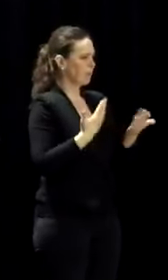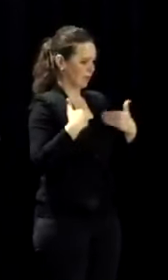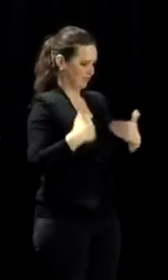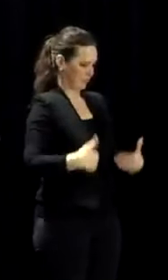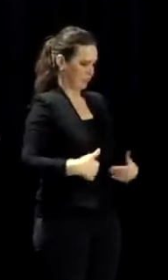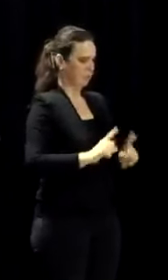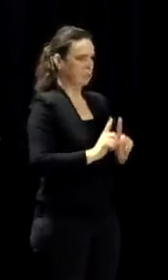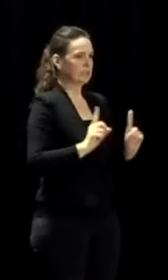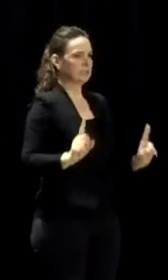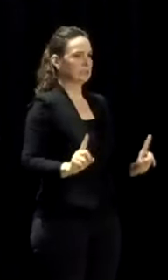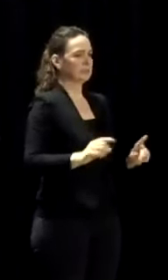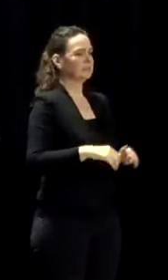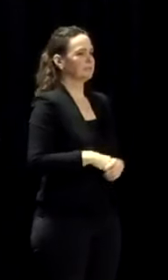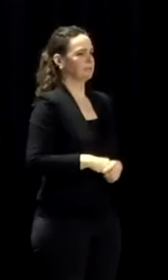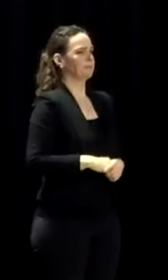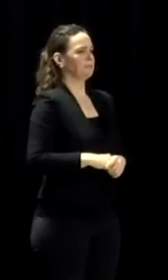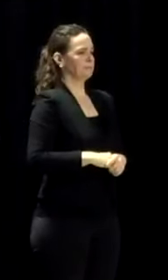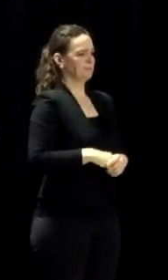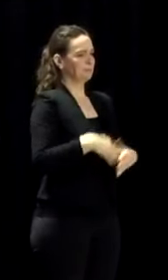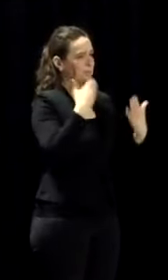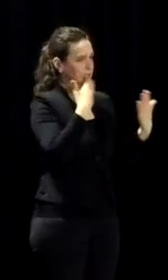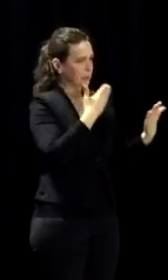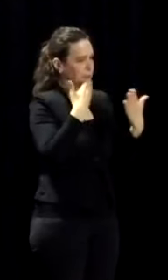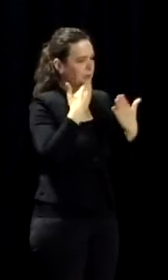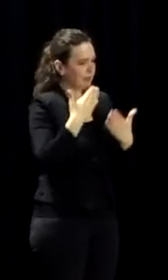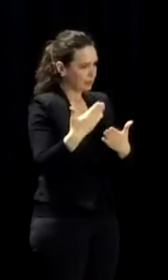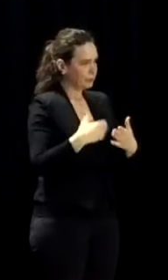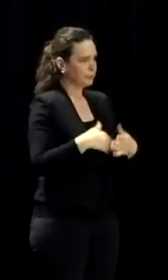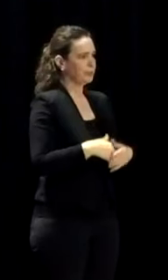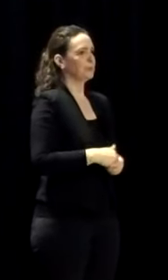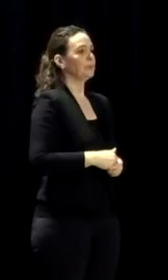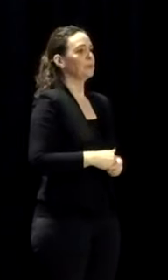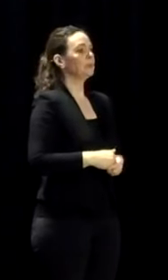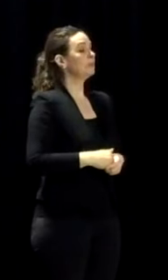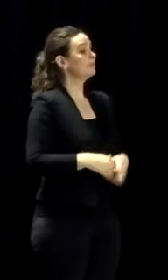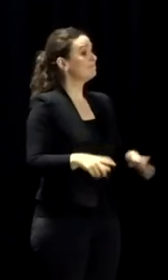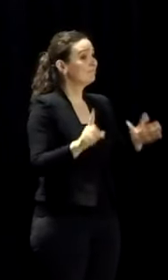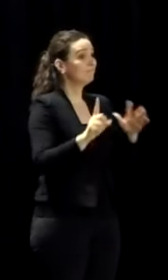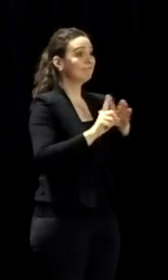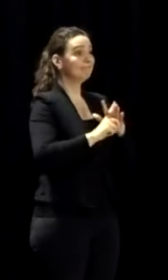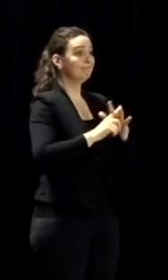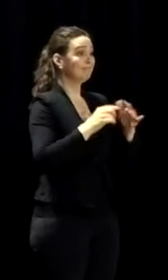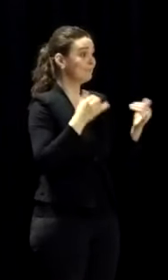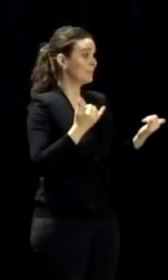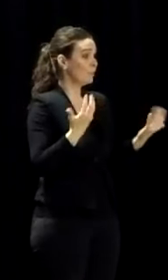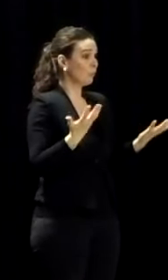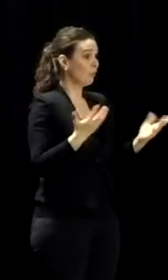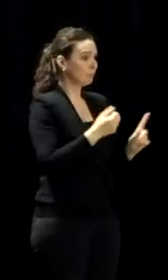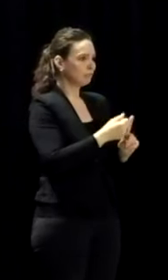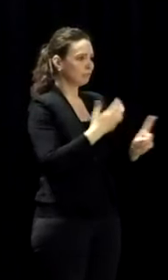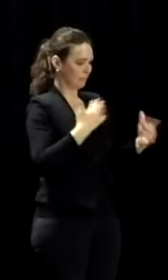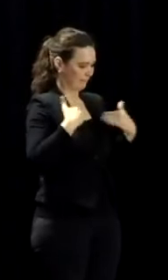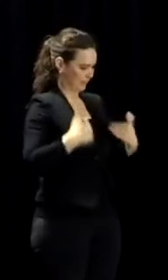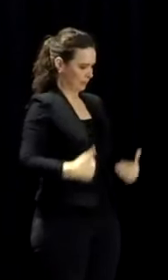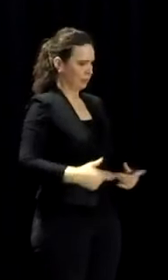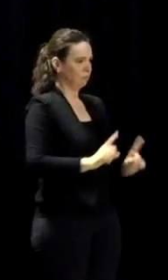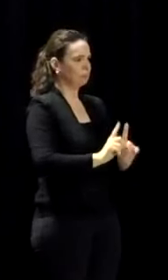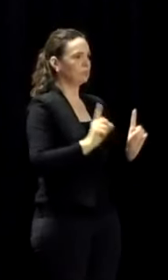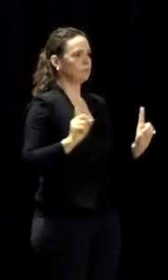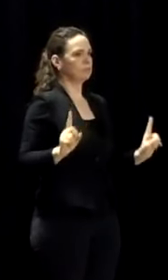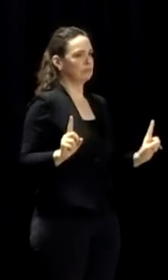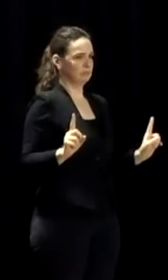Thank you, Mayor. Thank you, County Executive. I'm here today just to talk a little bit about social distancing, to